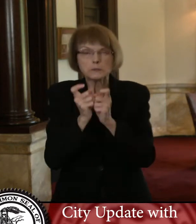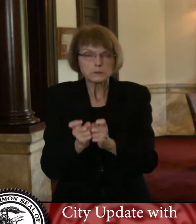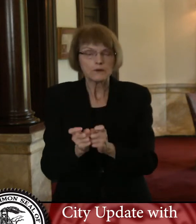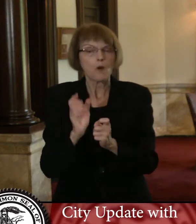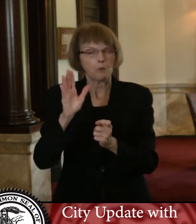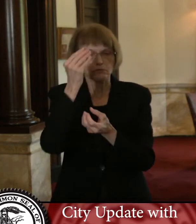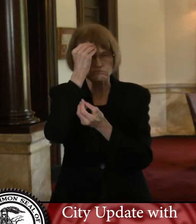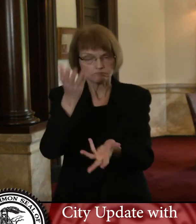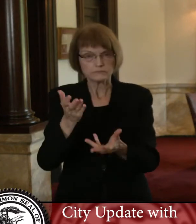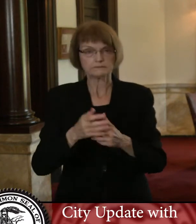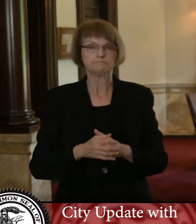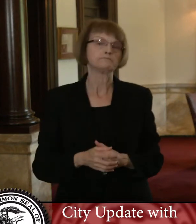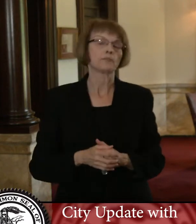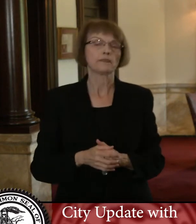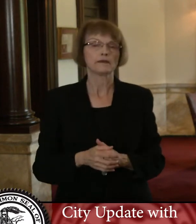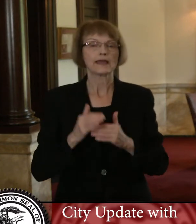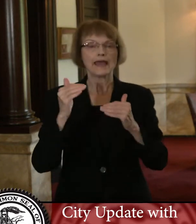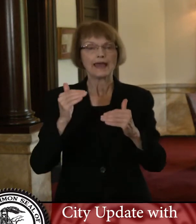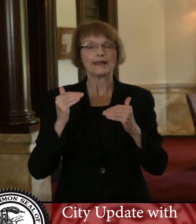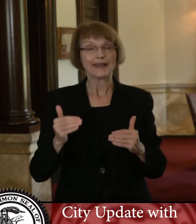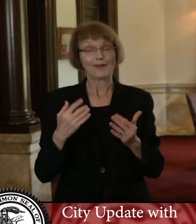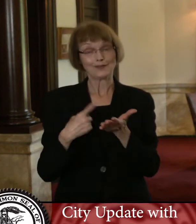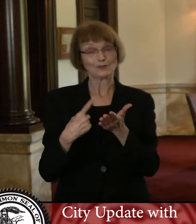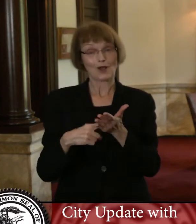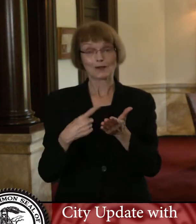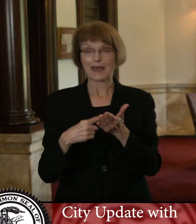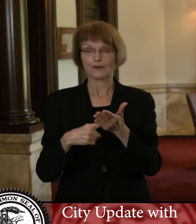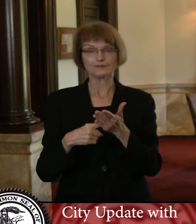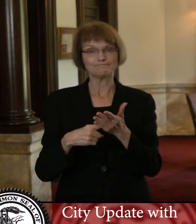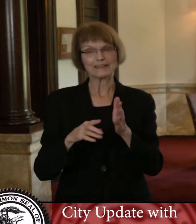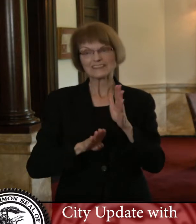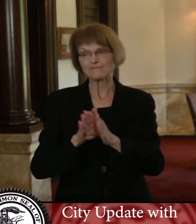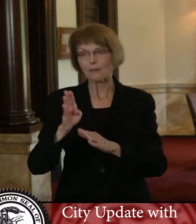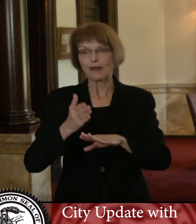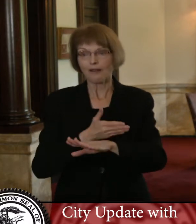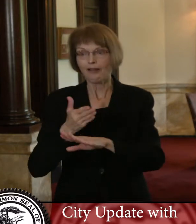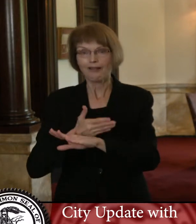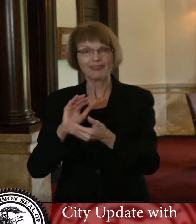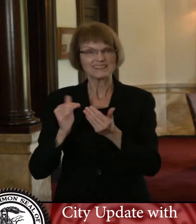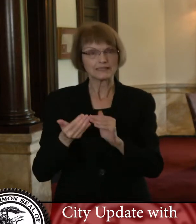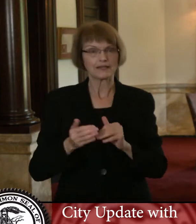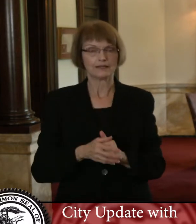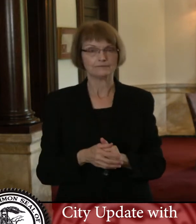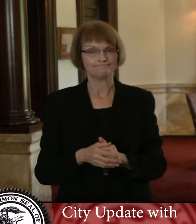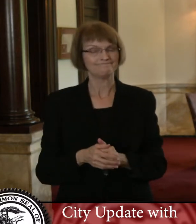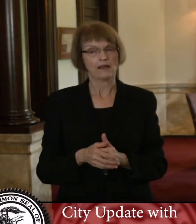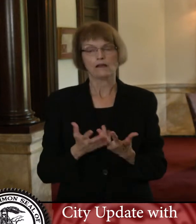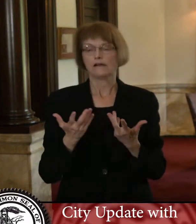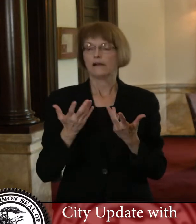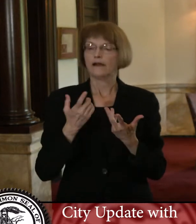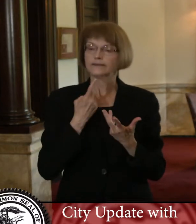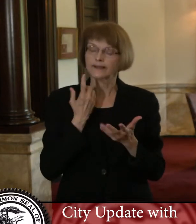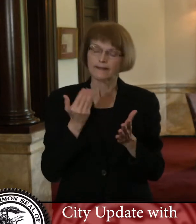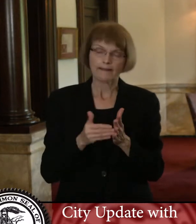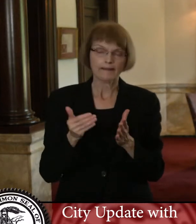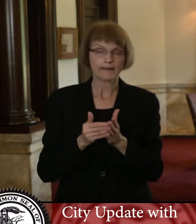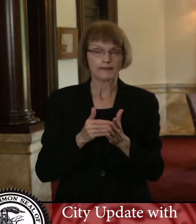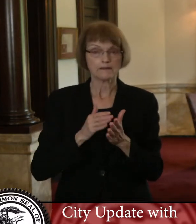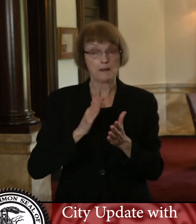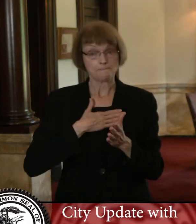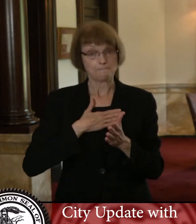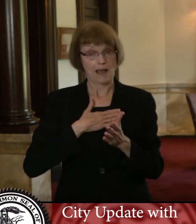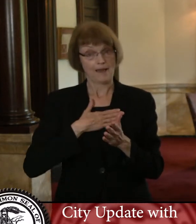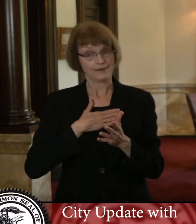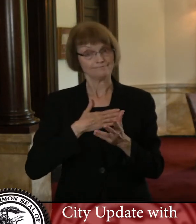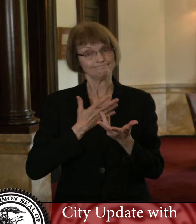updated. Next, let's talk about development updates. As I've said many times, the goal of my administration is